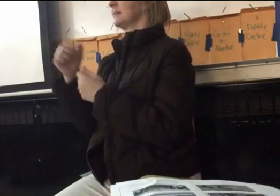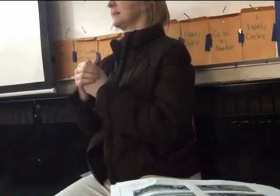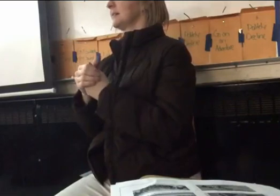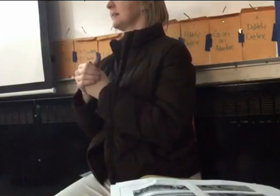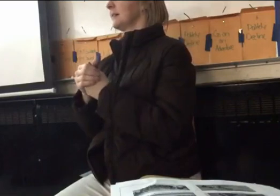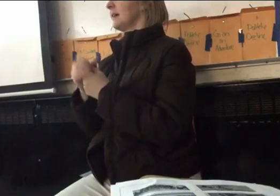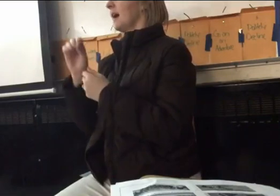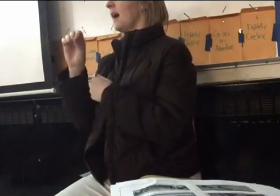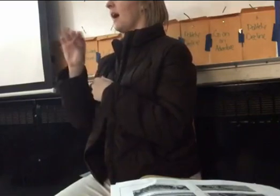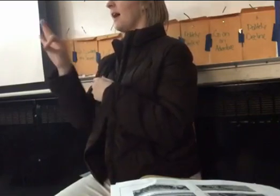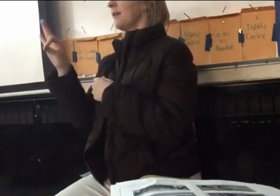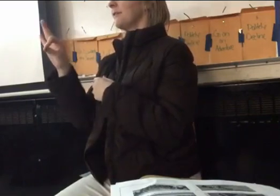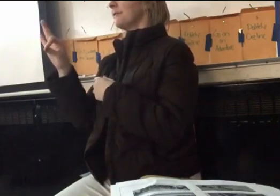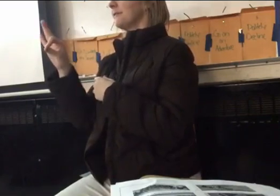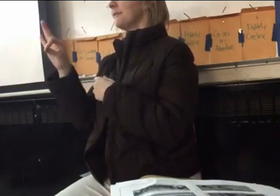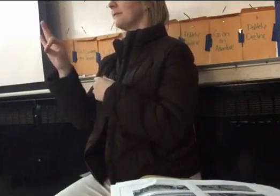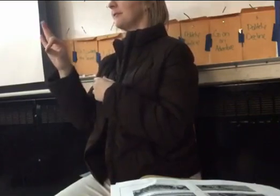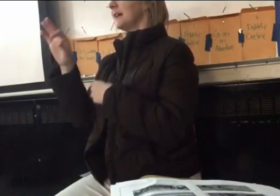of